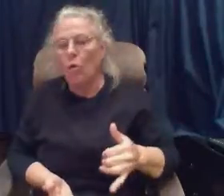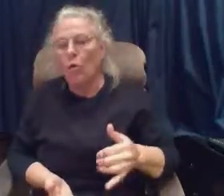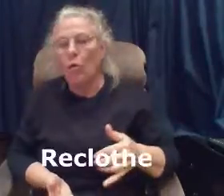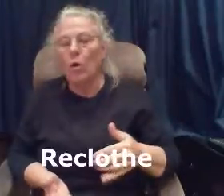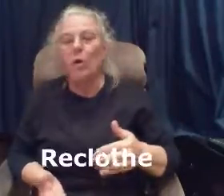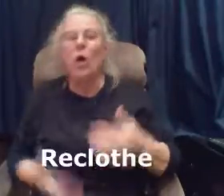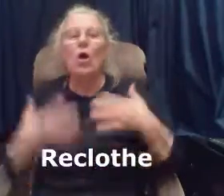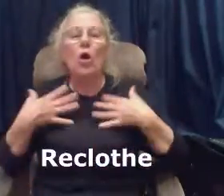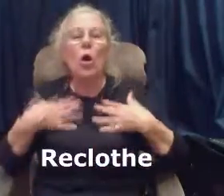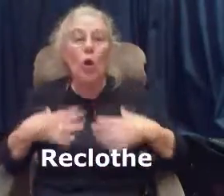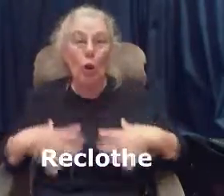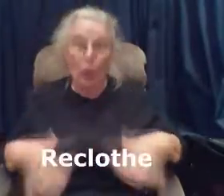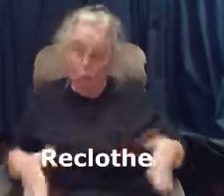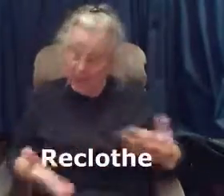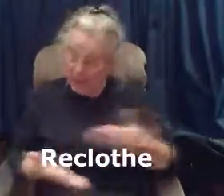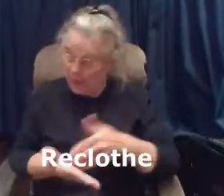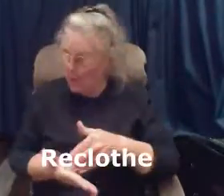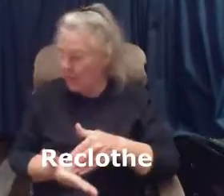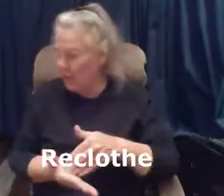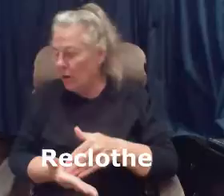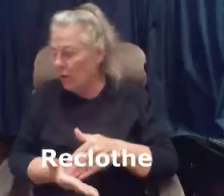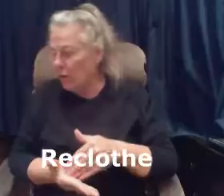Reclothe or clothe again. Reclothe.